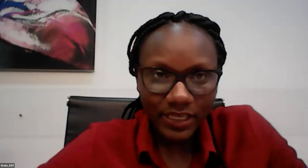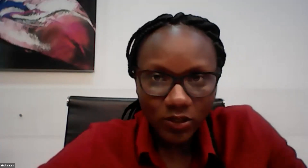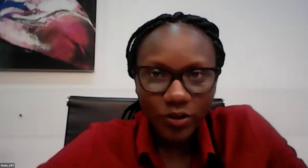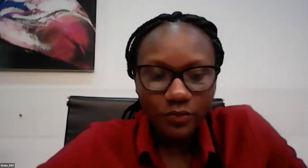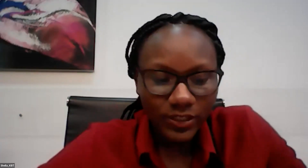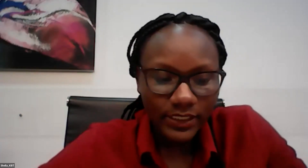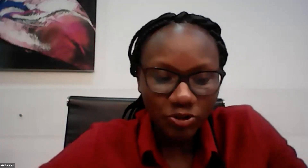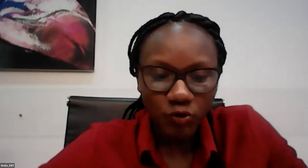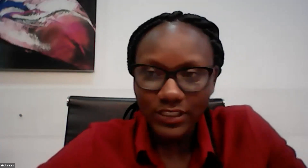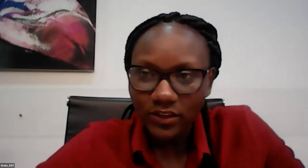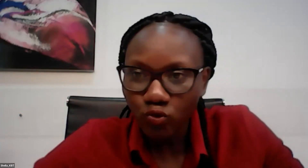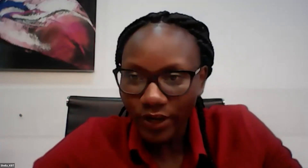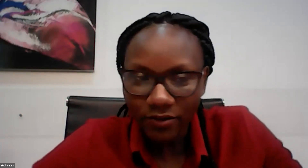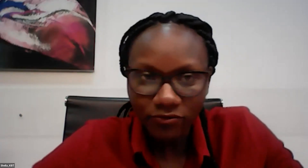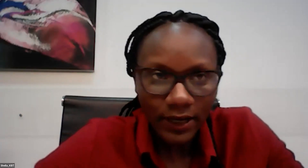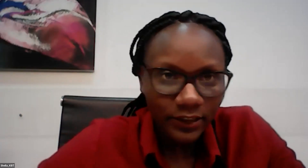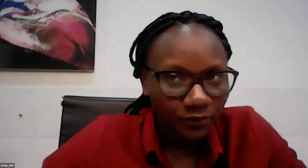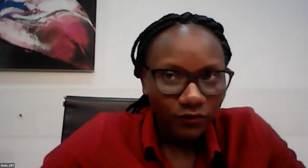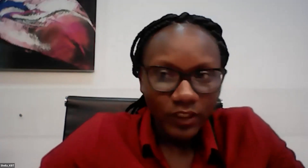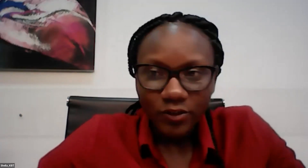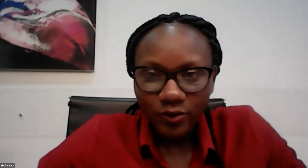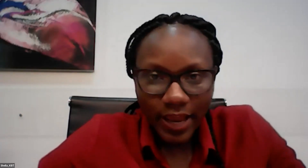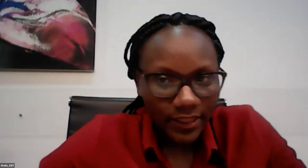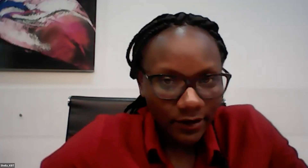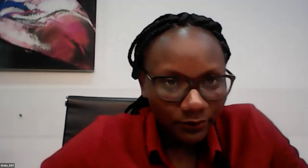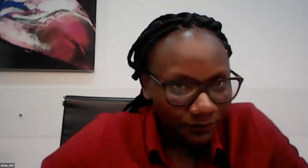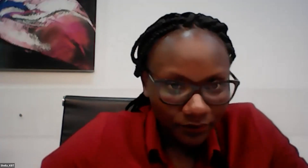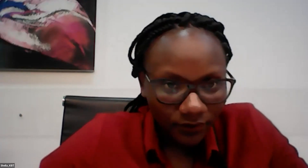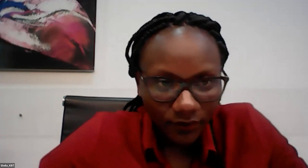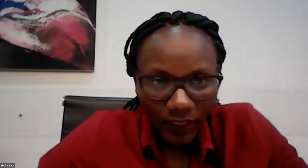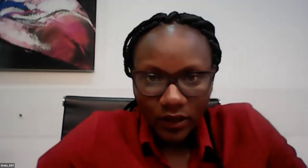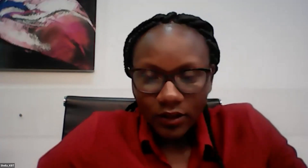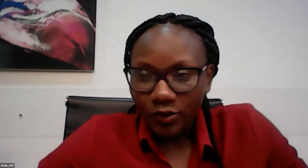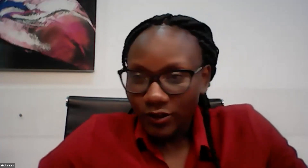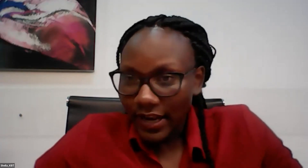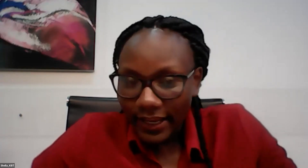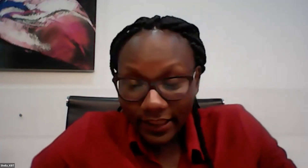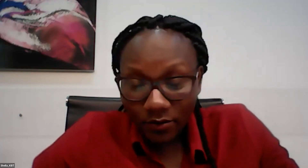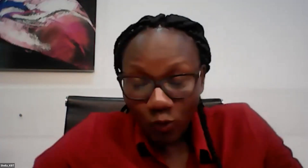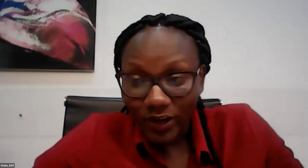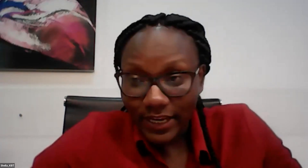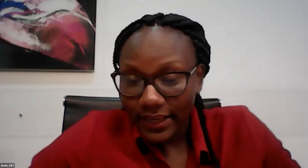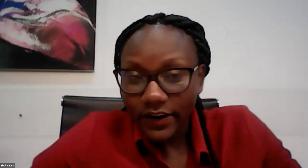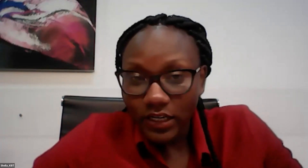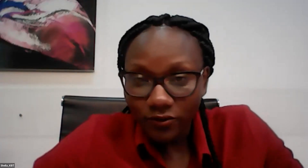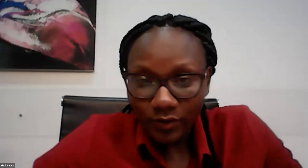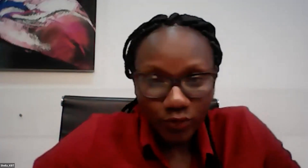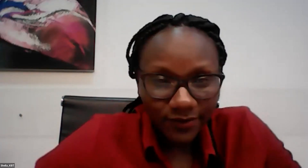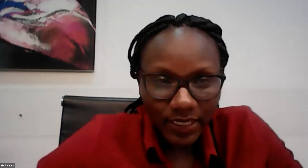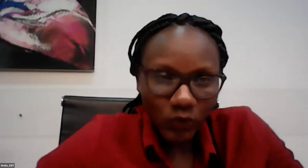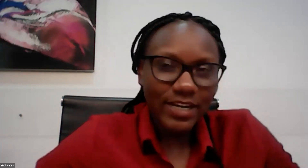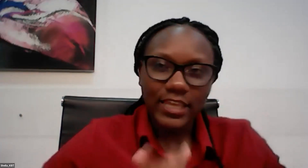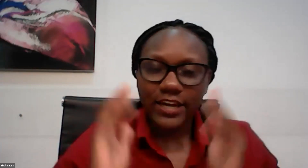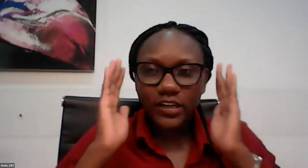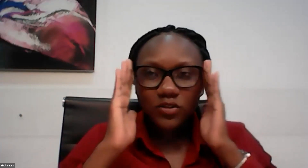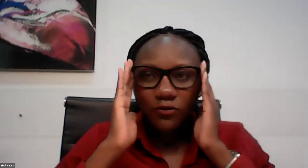feedback based on the presentations that we have had? Do you like them? You don't like them? What are the areas of